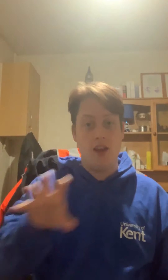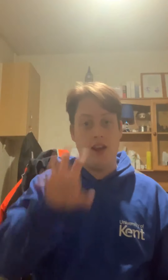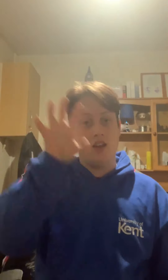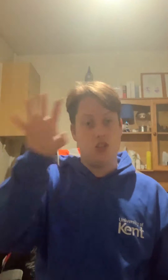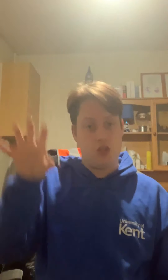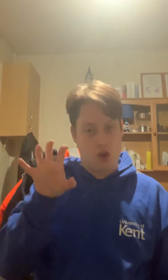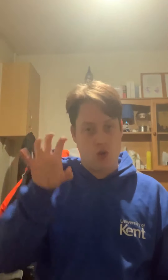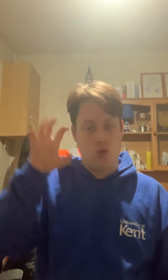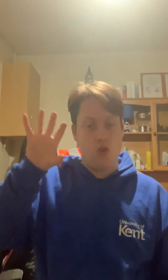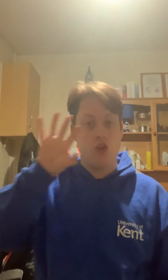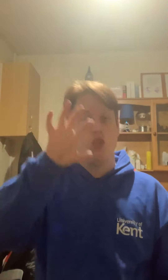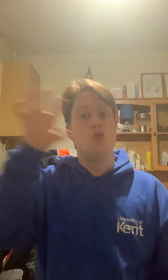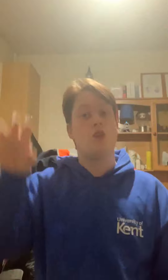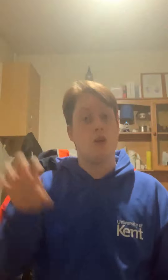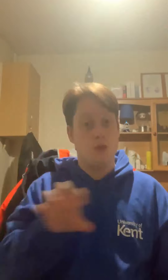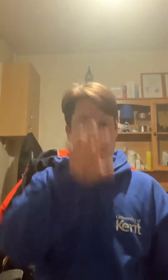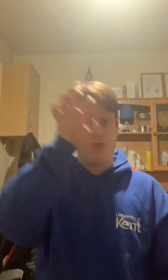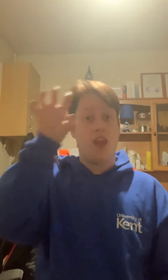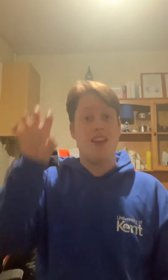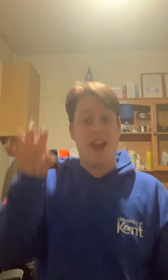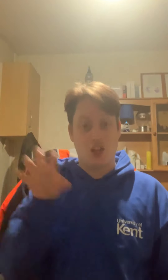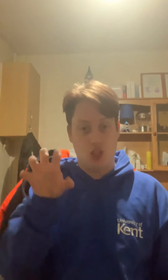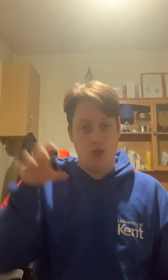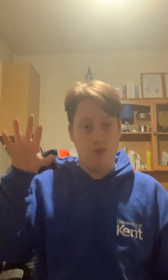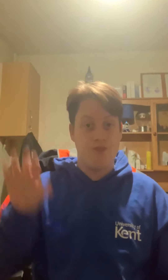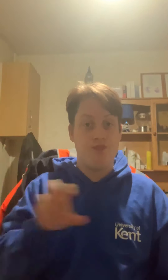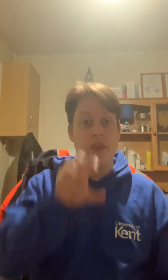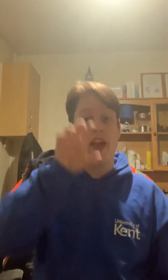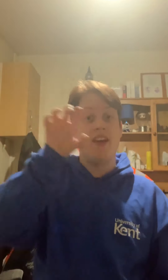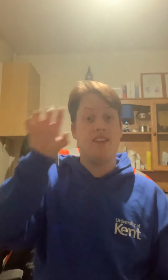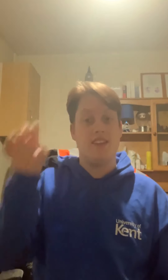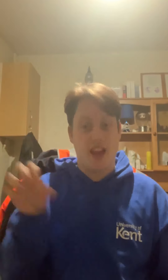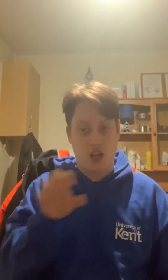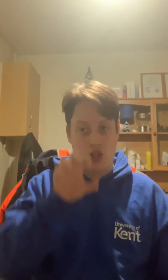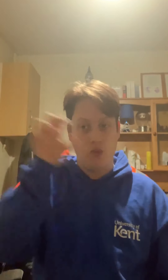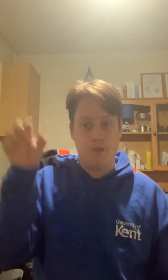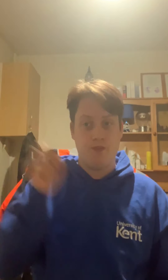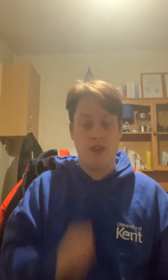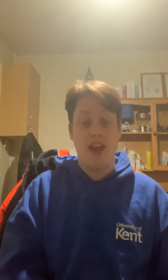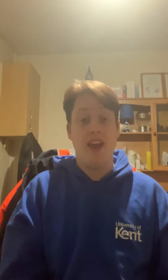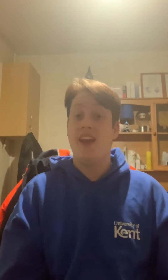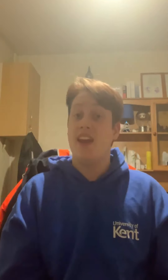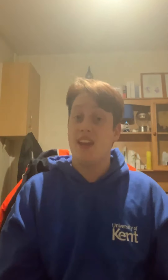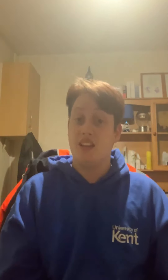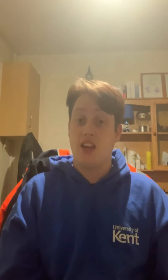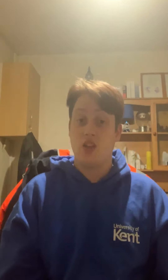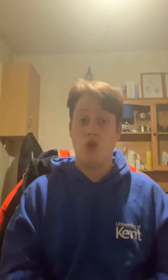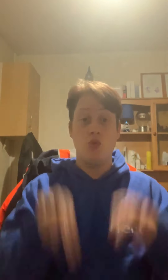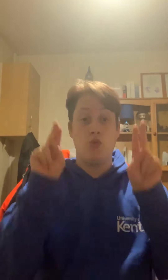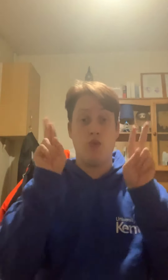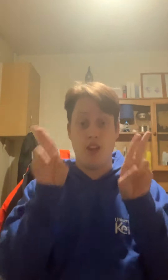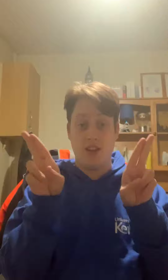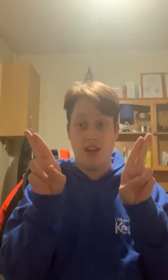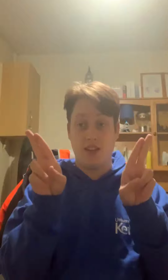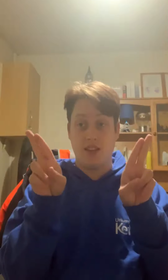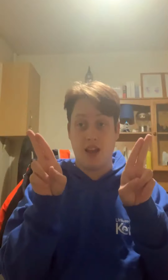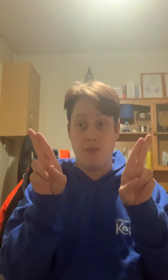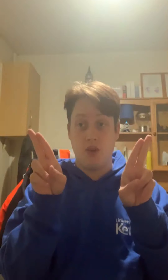in a circle. So national, national. International is with your index and middle